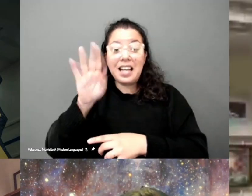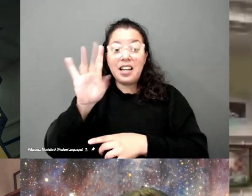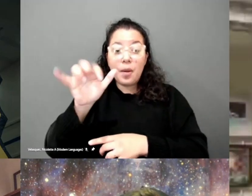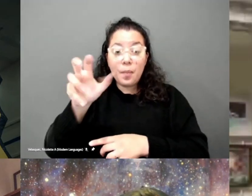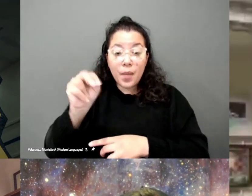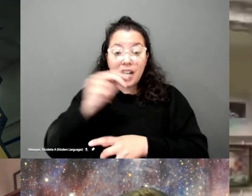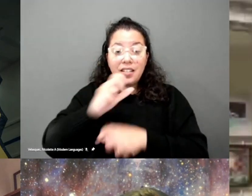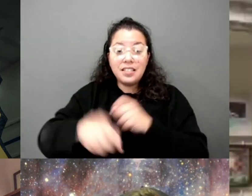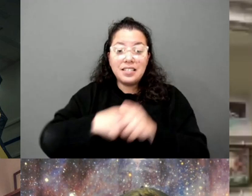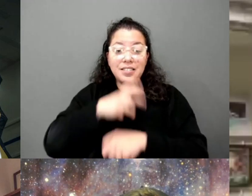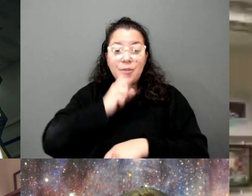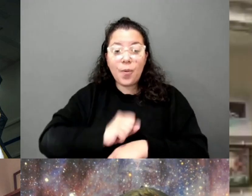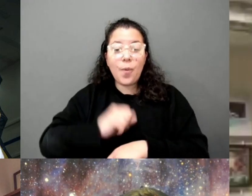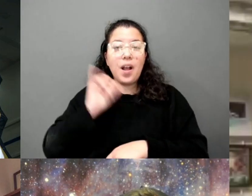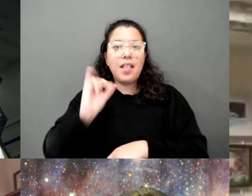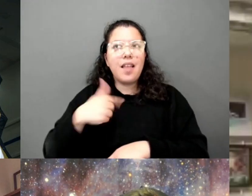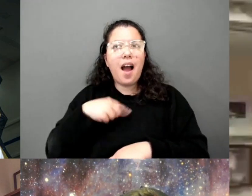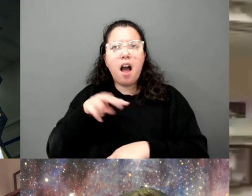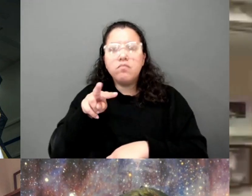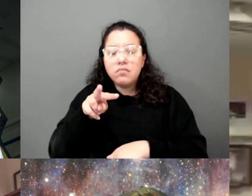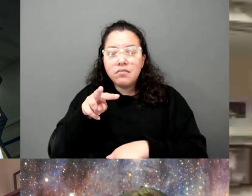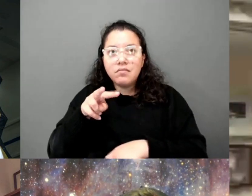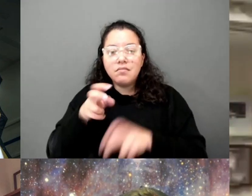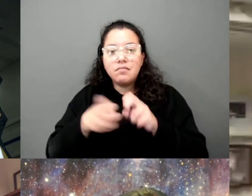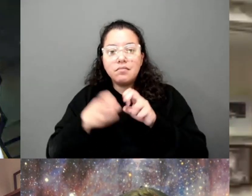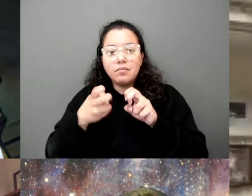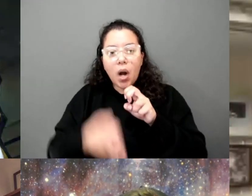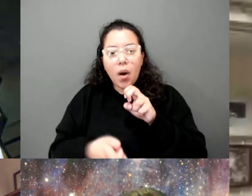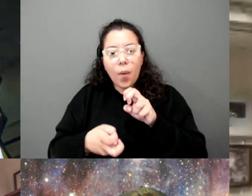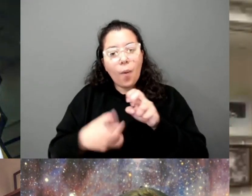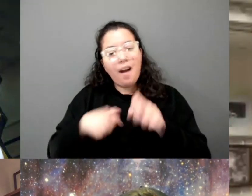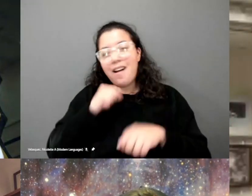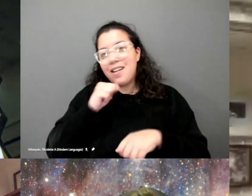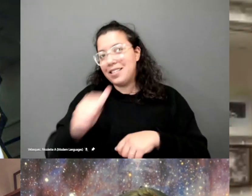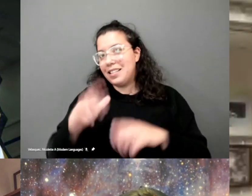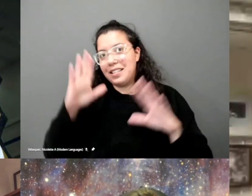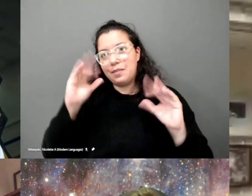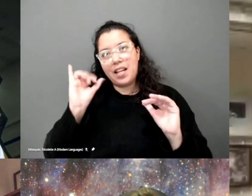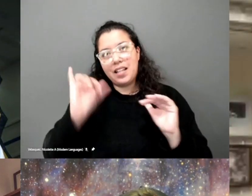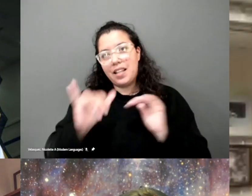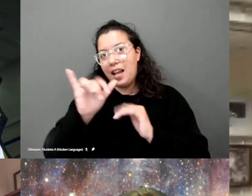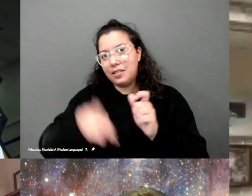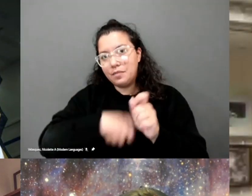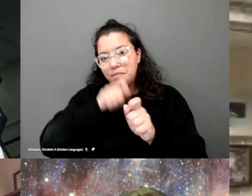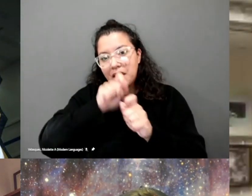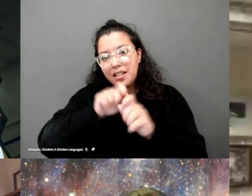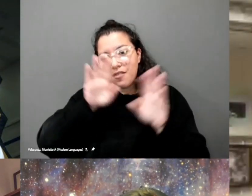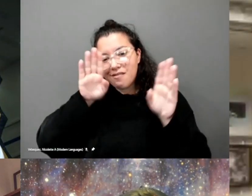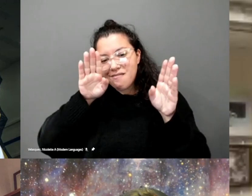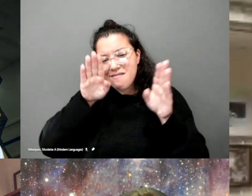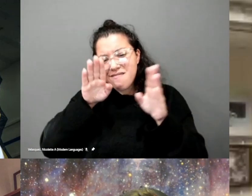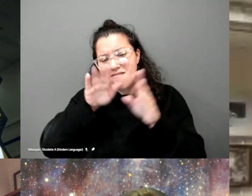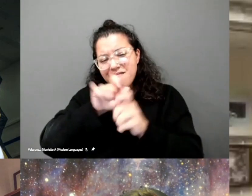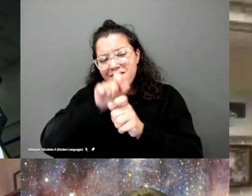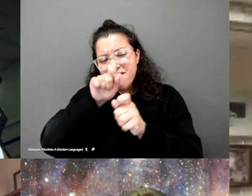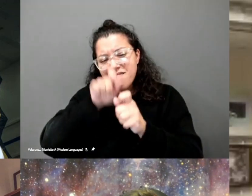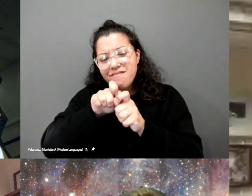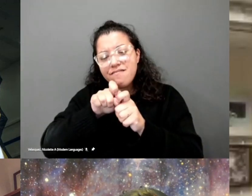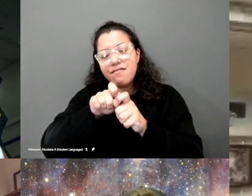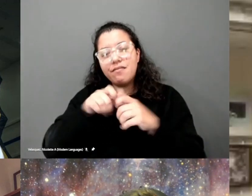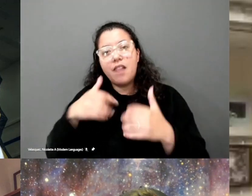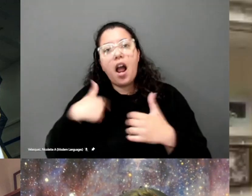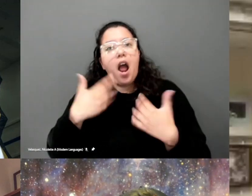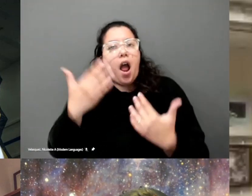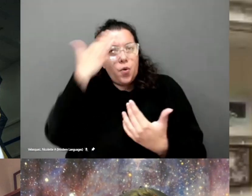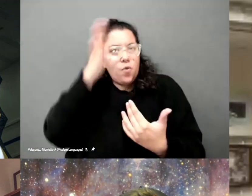It was a surprise to me. I did not expect us to be able to see that kind of fine structure in the galaxies. Detecting something there, yes, but seeing them